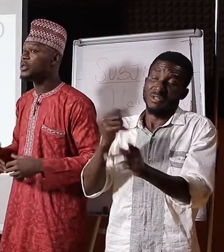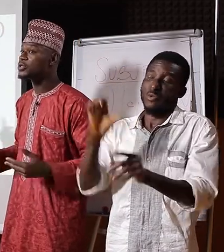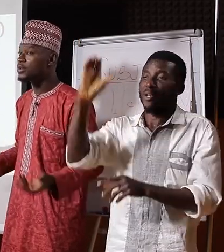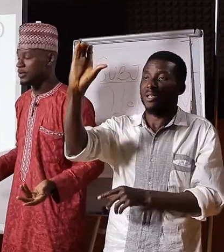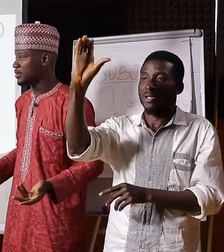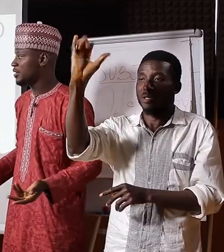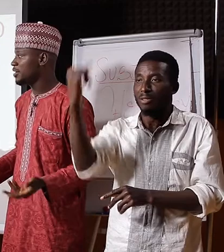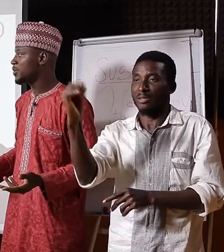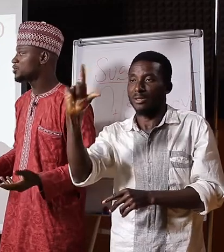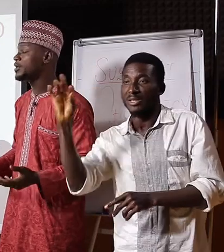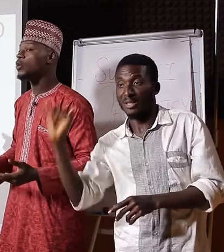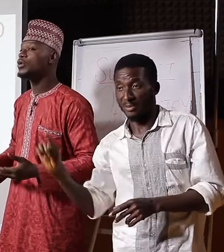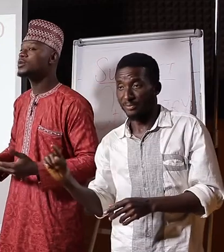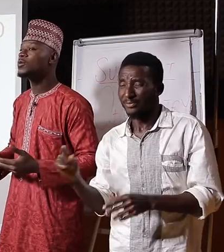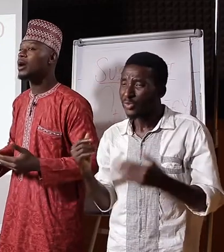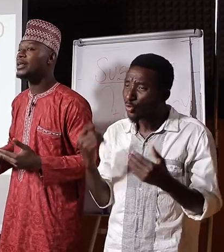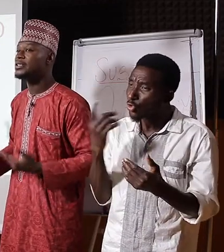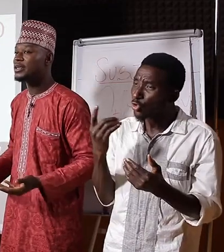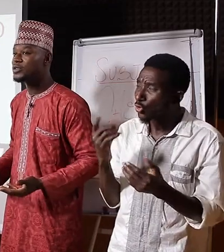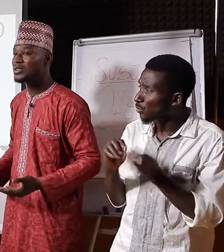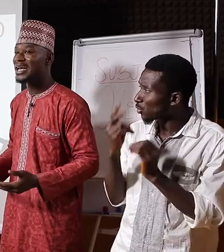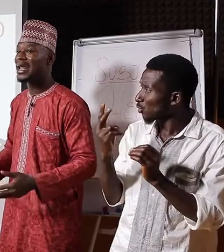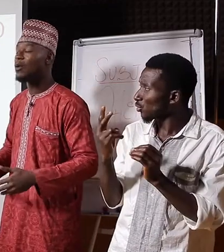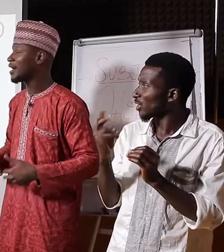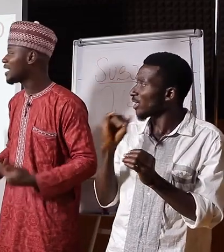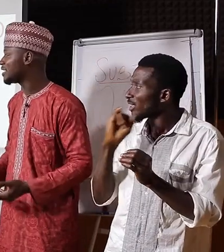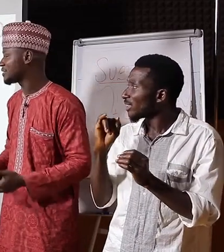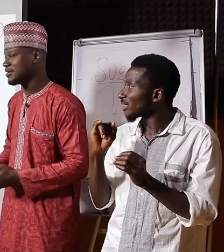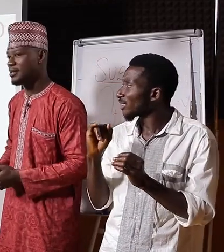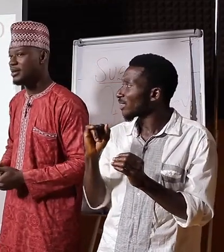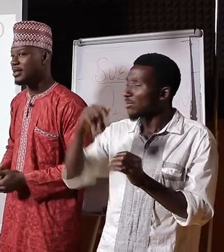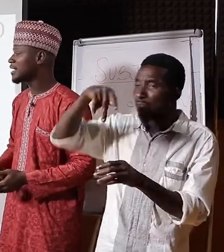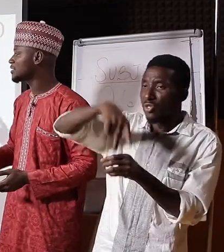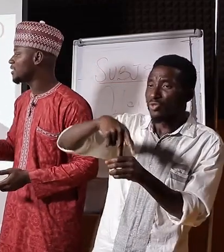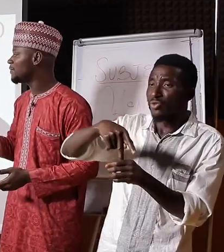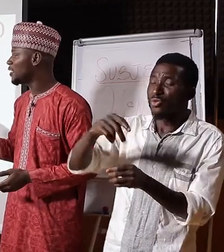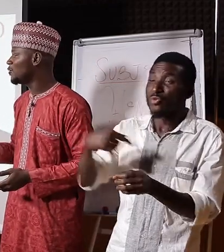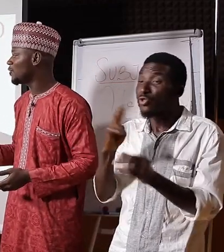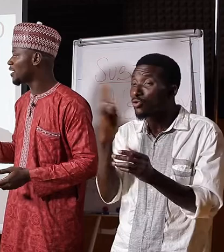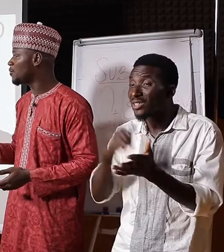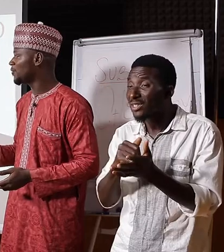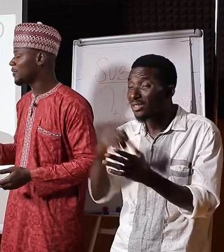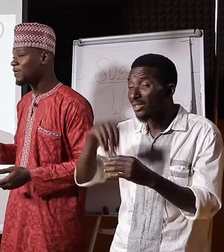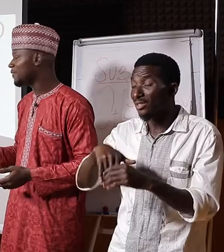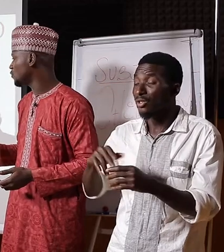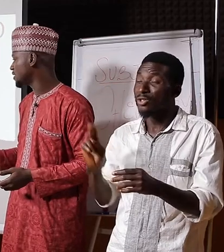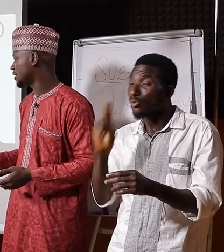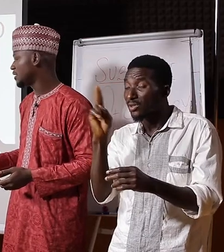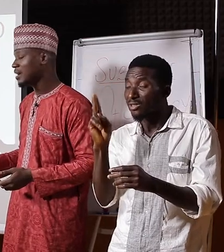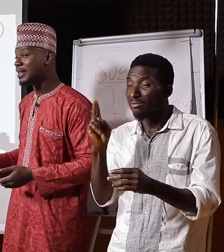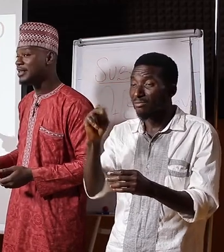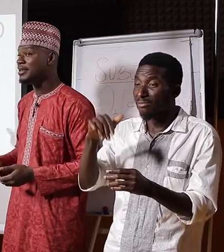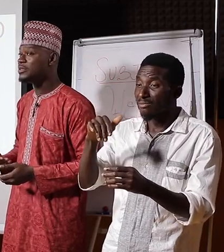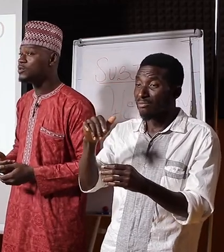fraction is the petrol that we use for our generators and our cars. It has a value of carbon from 5 to